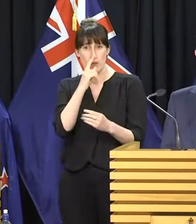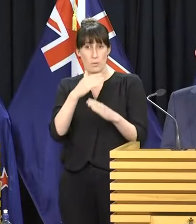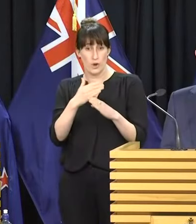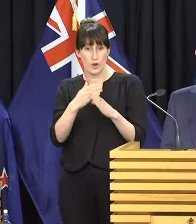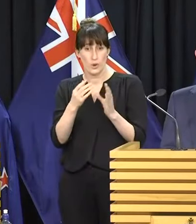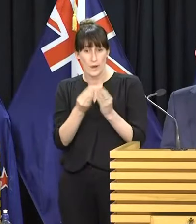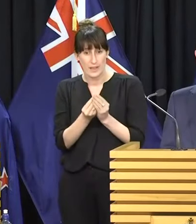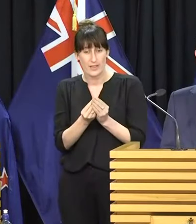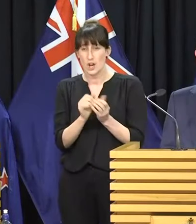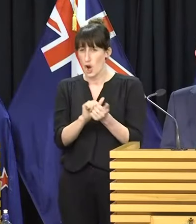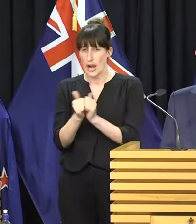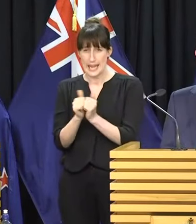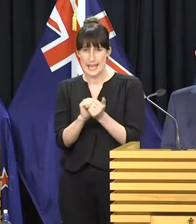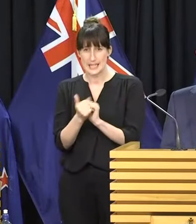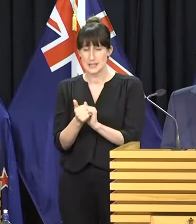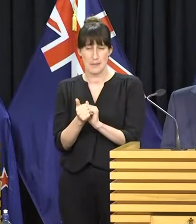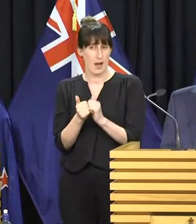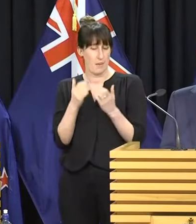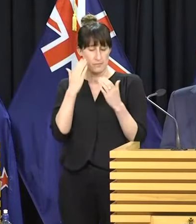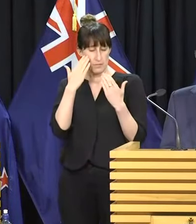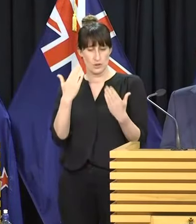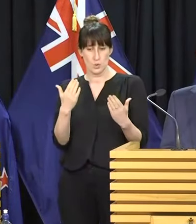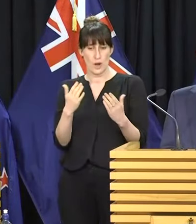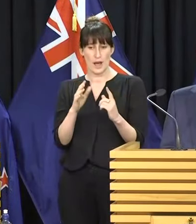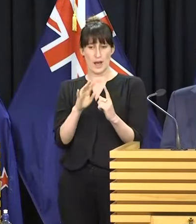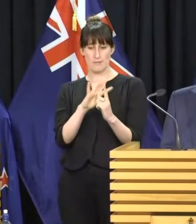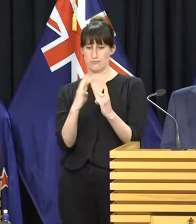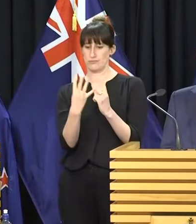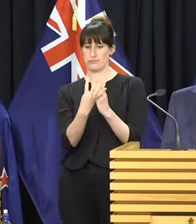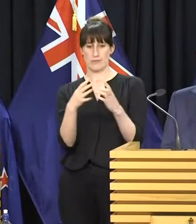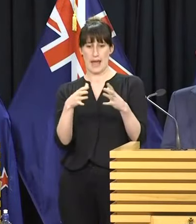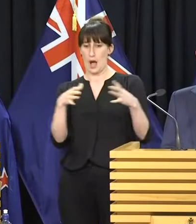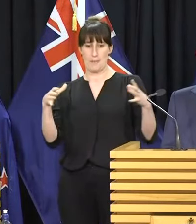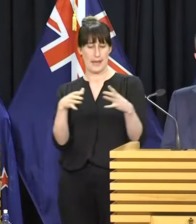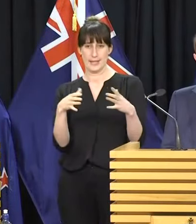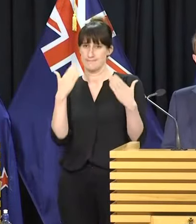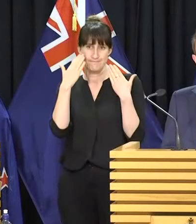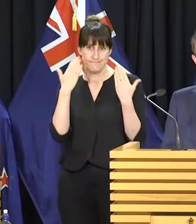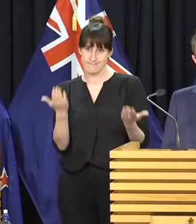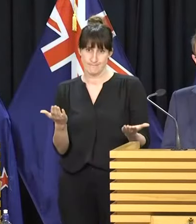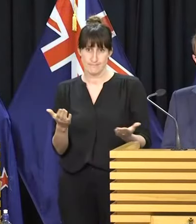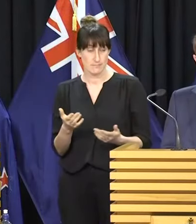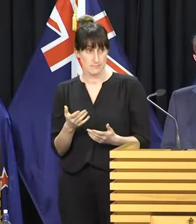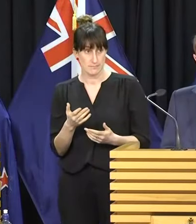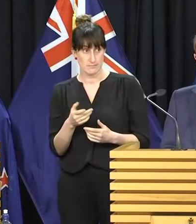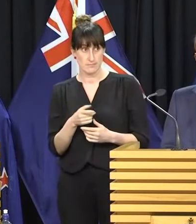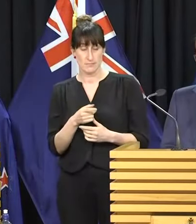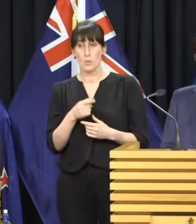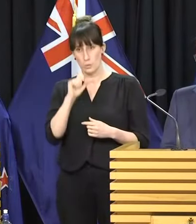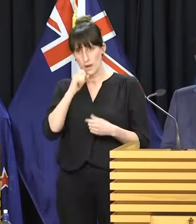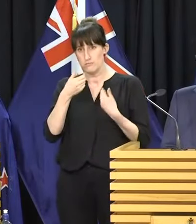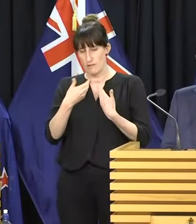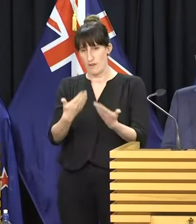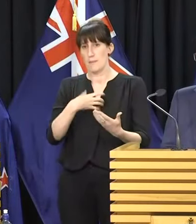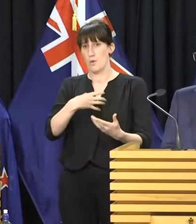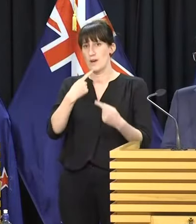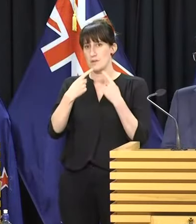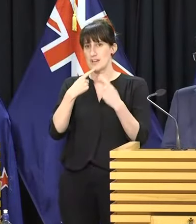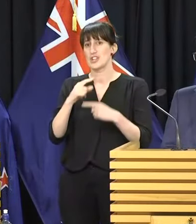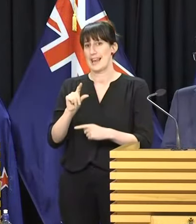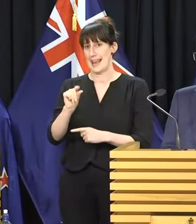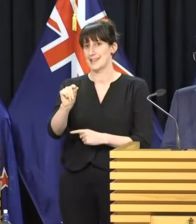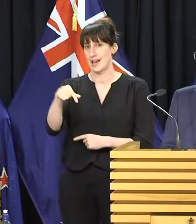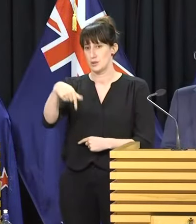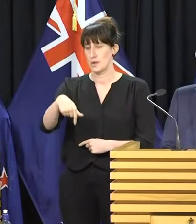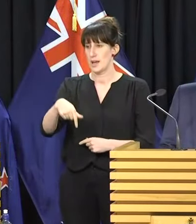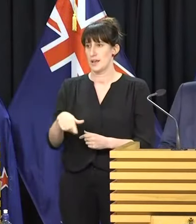other close contacts yet. Idea of how big that contact circle is? Not yet, but we will provide that at an update later today. In a customer-facing